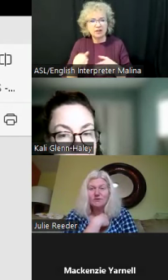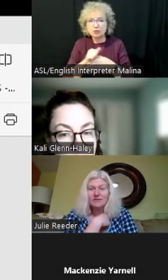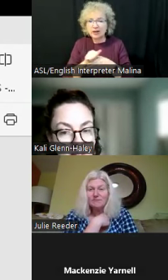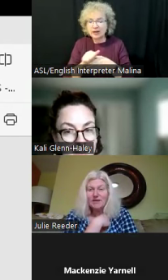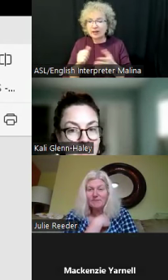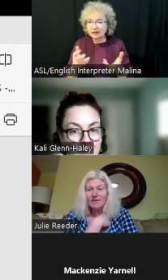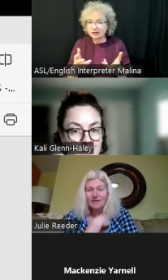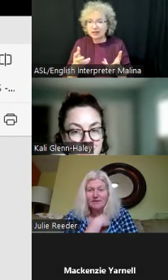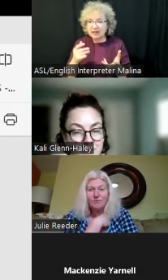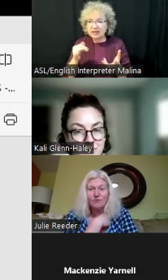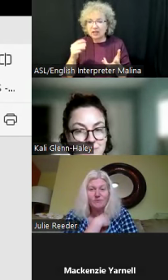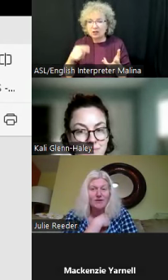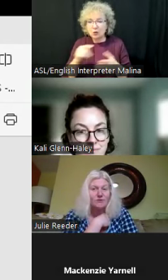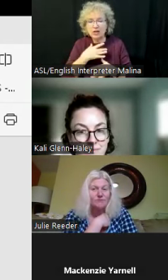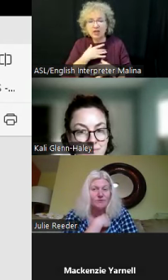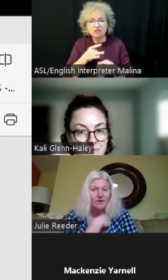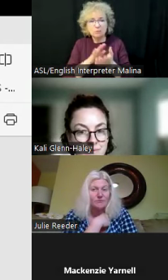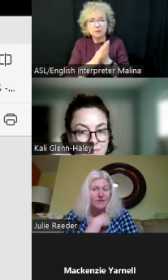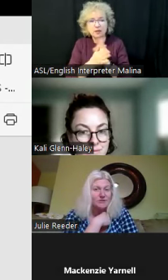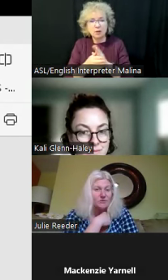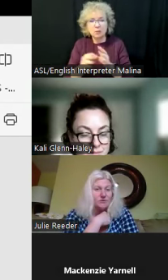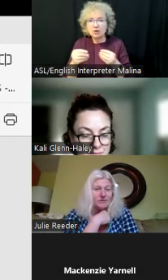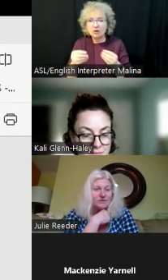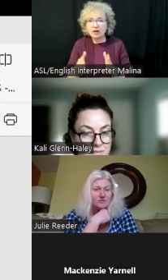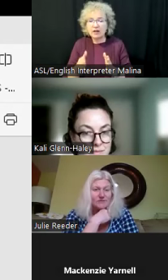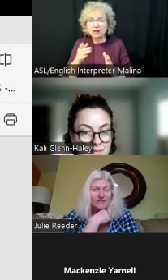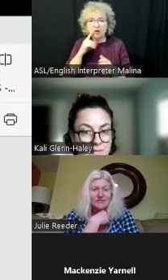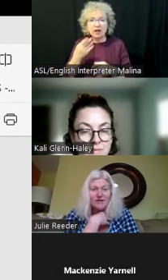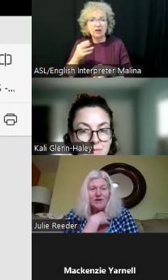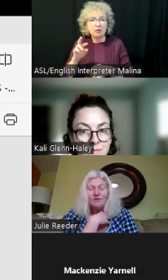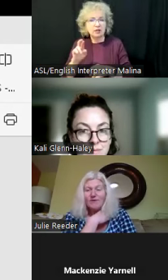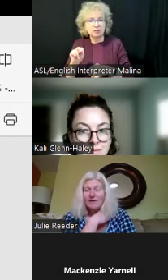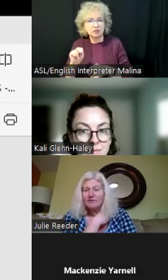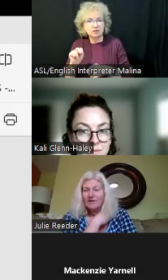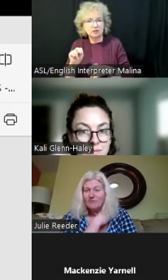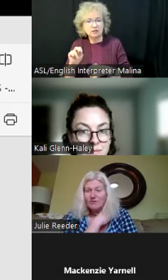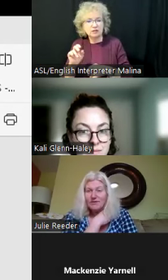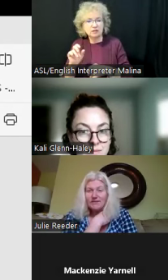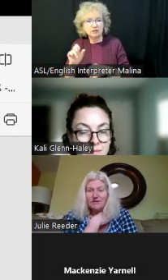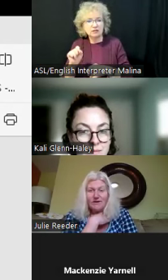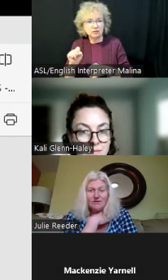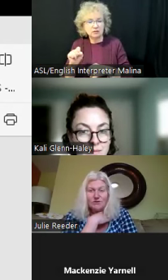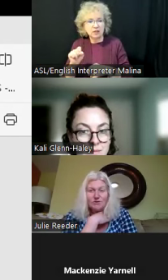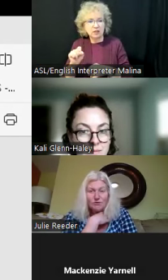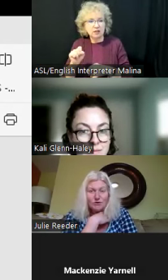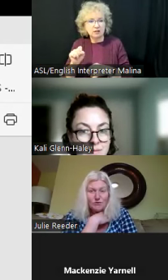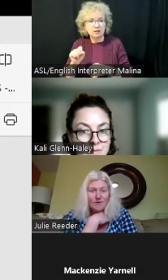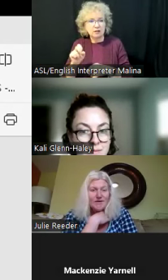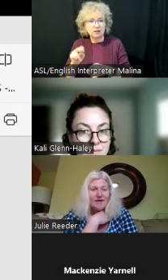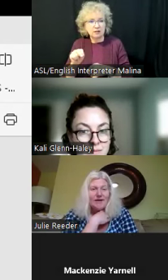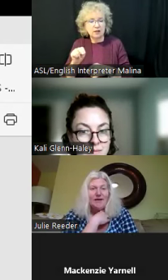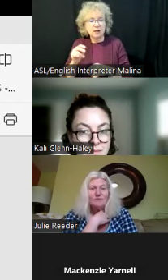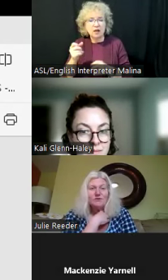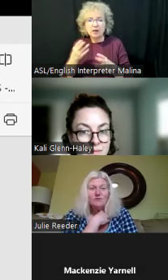are interested in becoming a provider for health related social needs services, we've got a lot of good things on YouTube